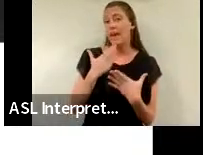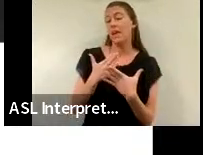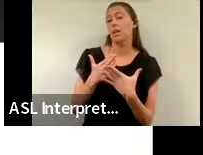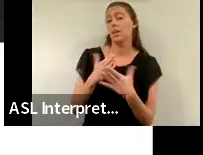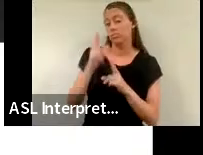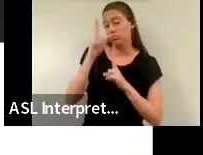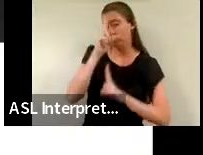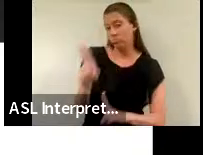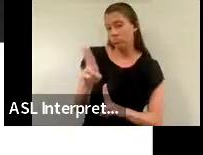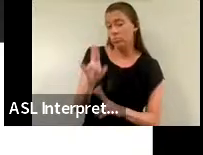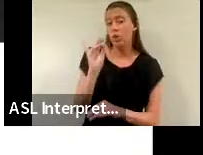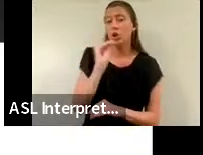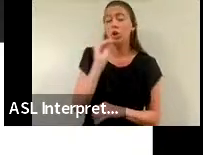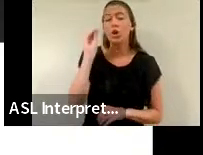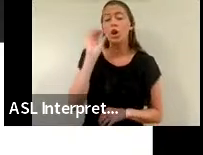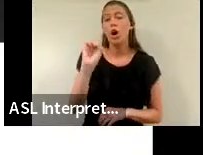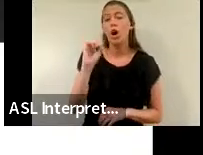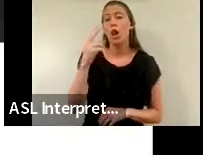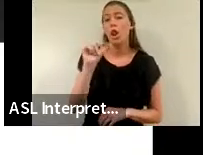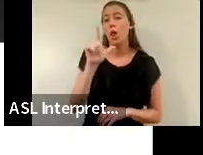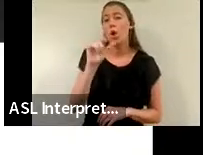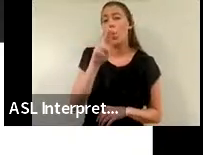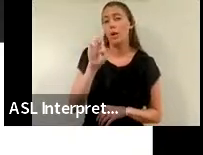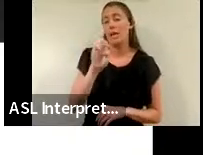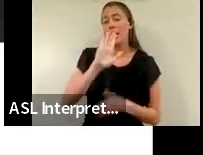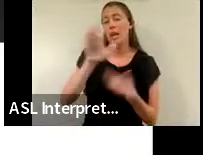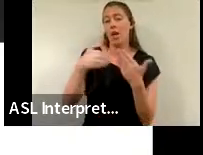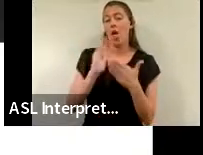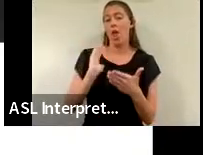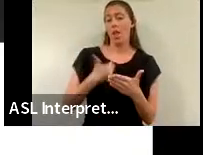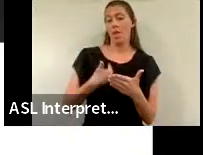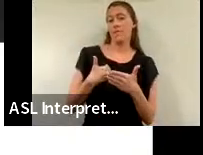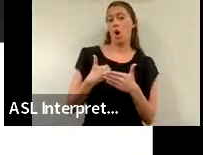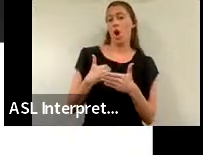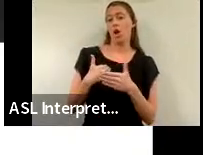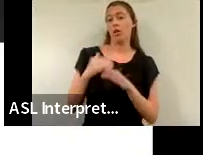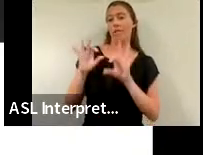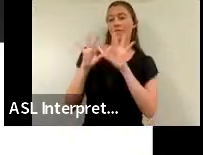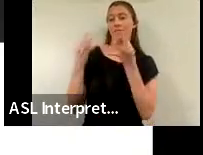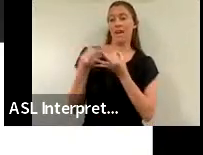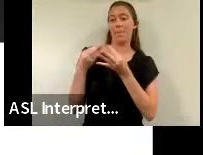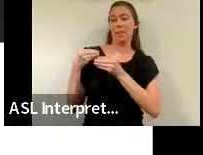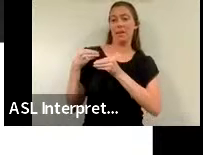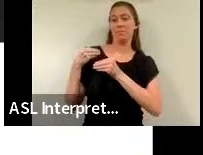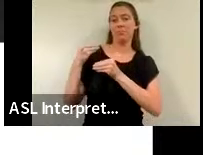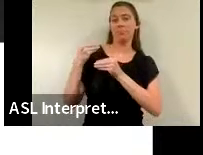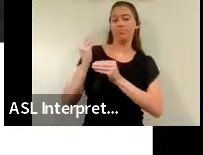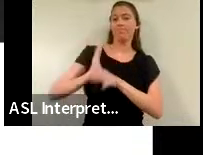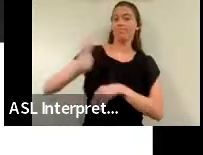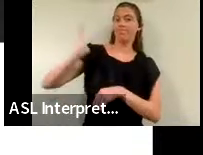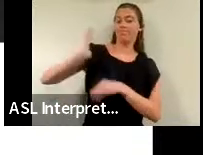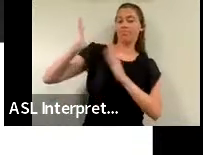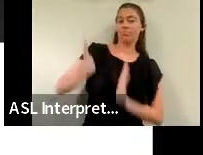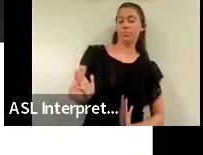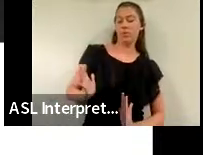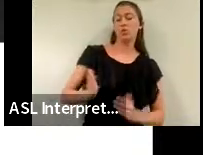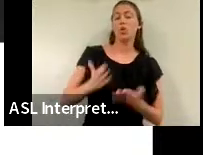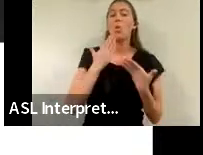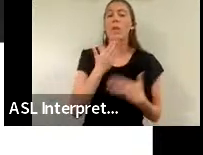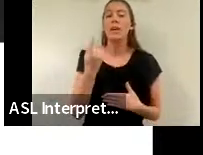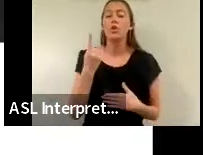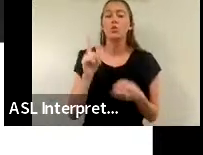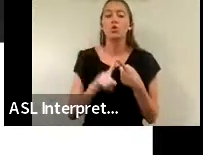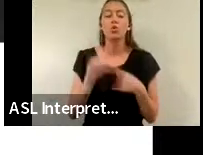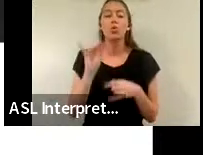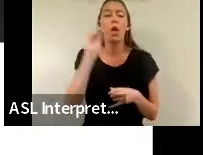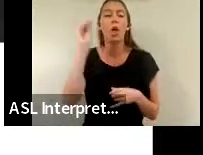here before most of the rest of our ancestors got here, and thank them for allowing us to be on their land, in their space. And